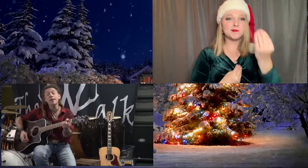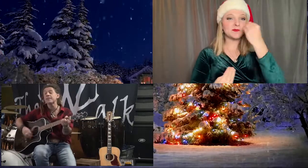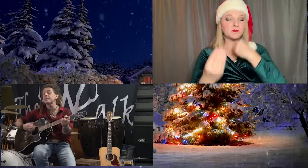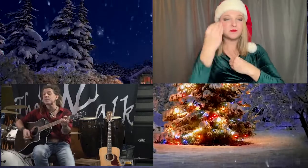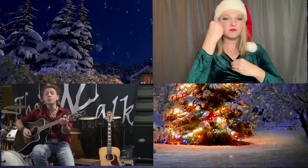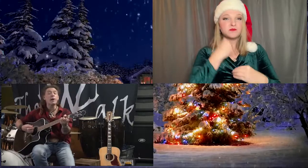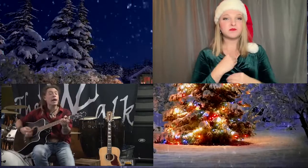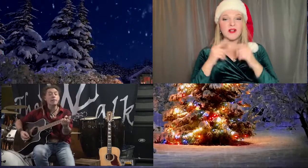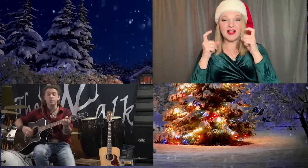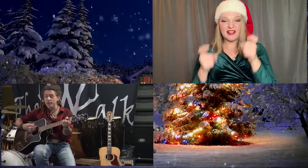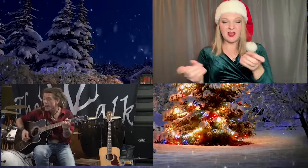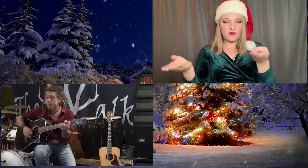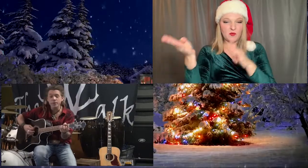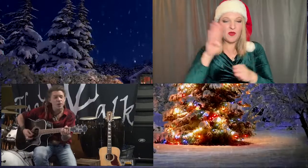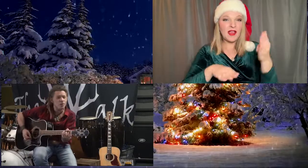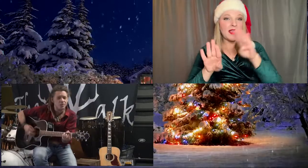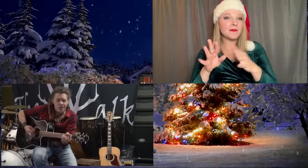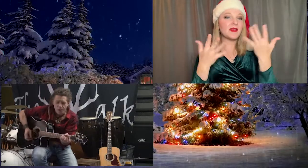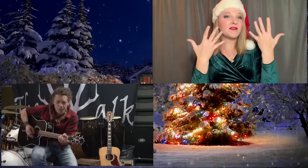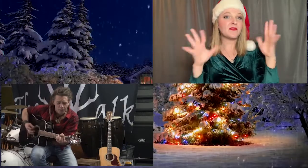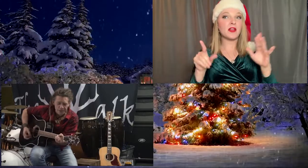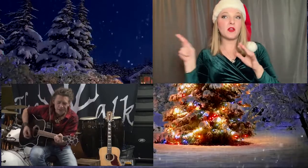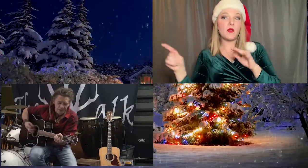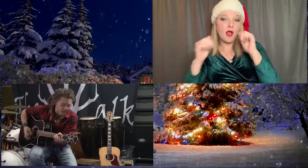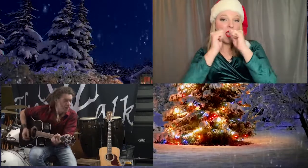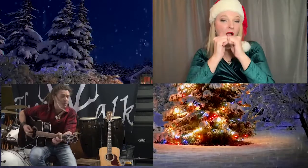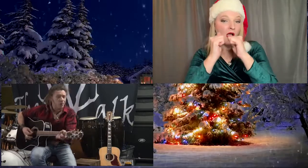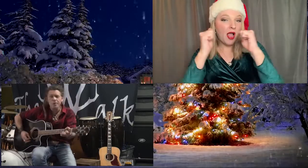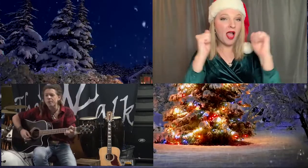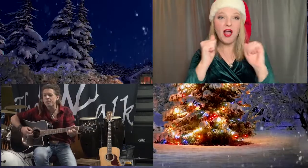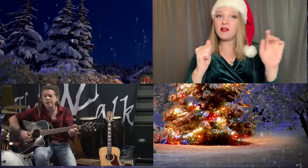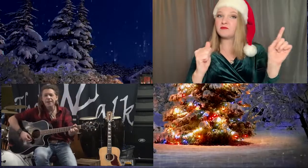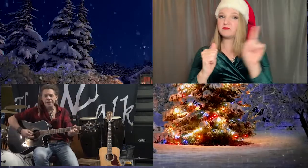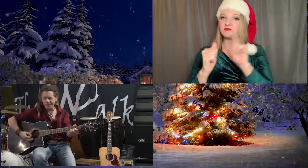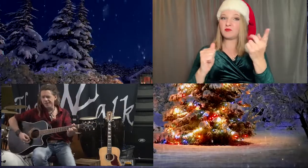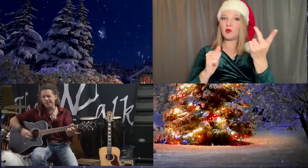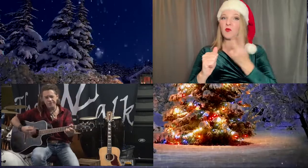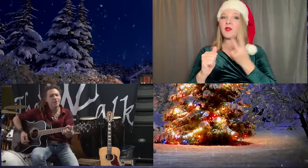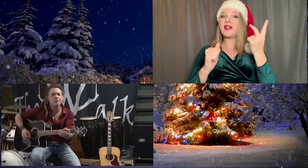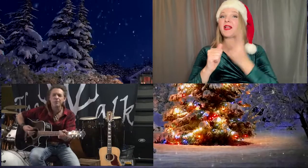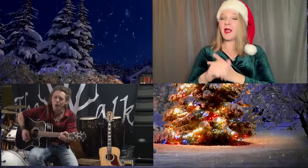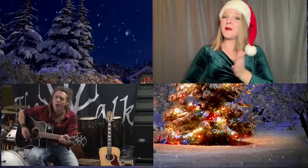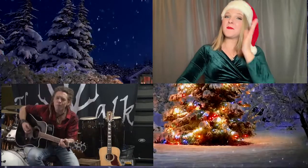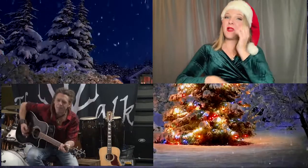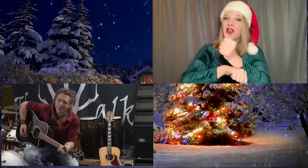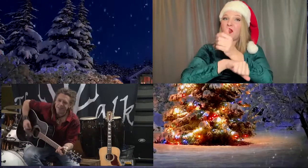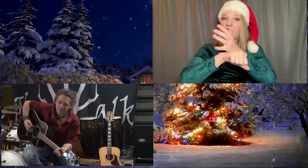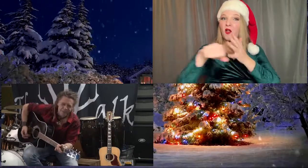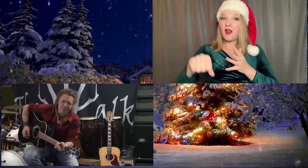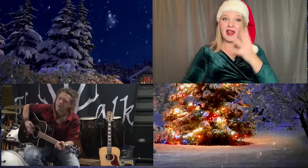All the presents are wrapped, but don't you go leaking. Go to bed early, but we won't be